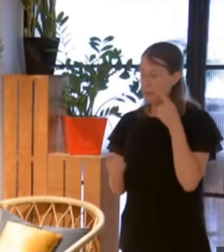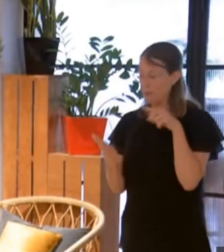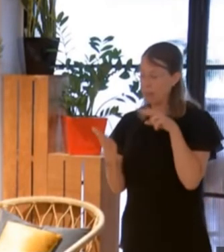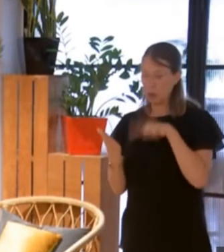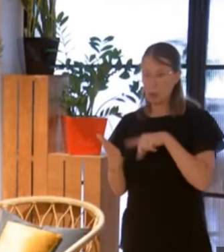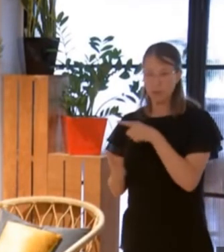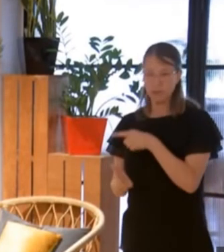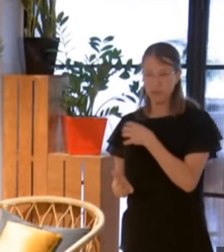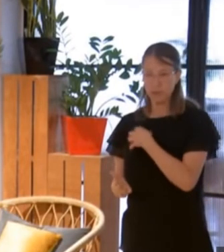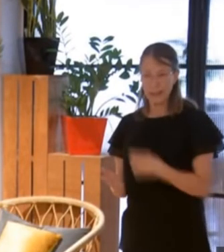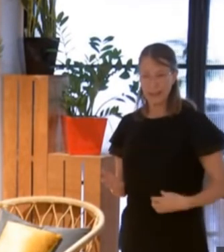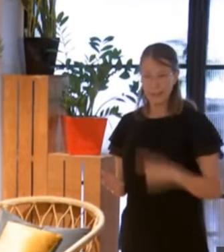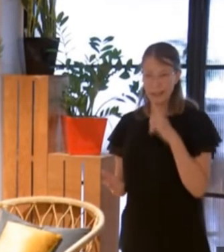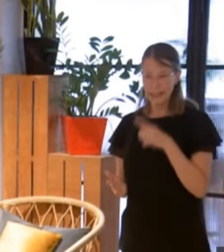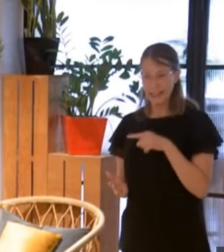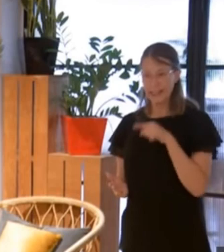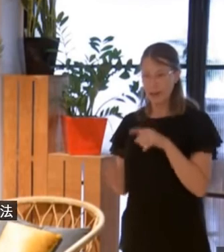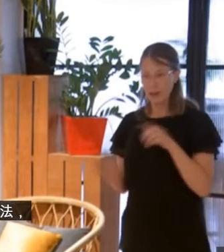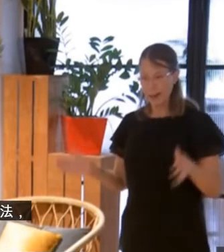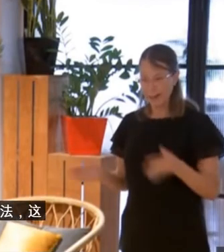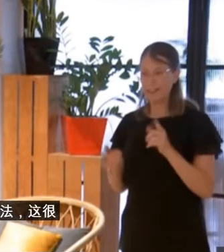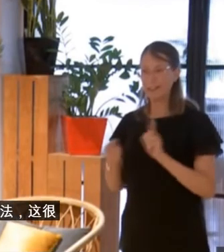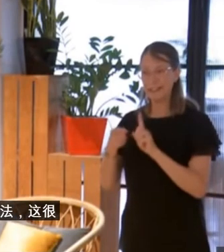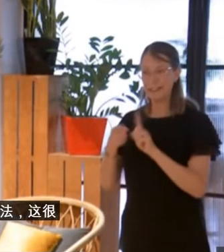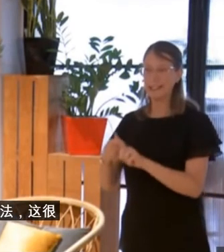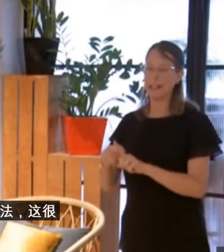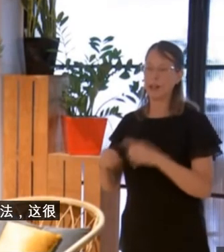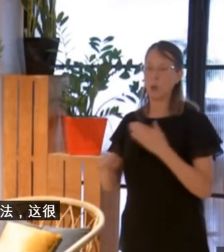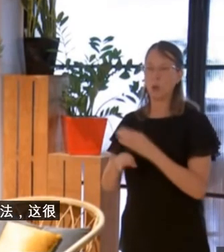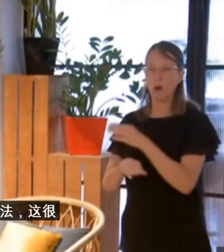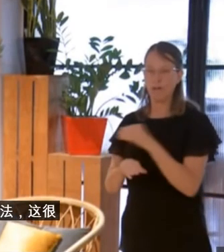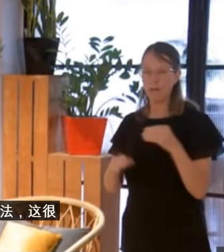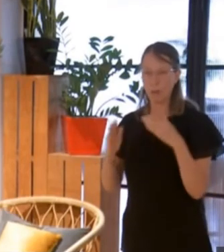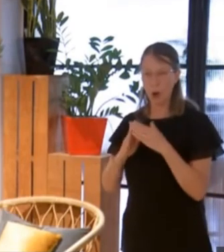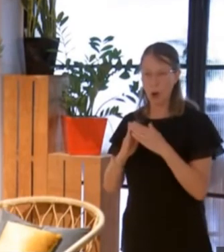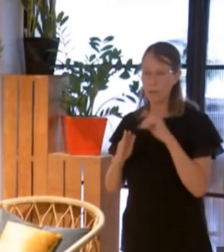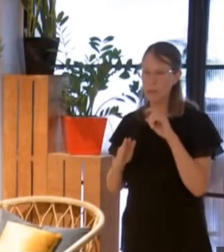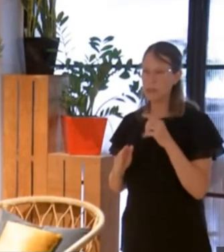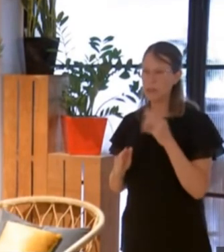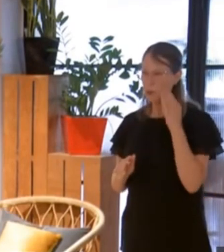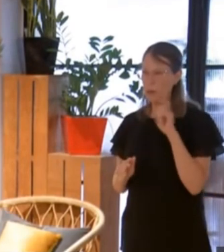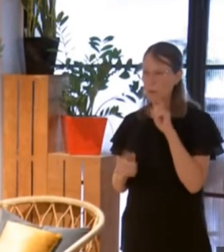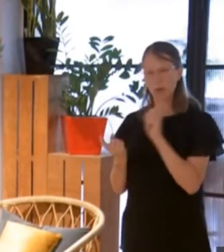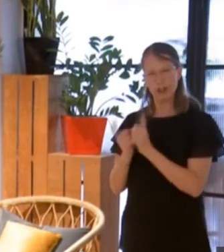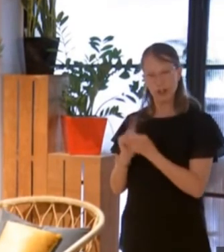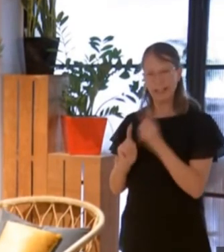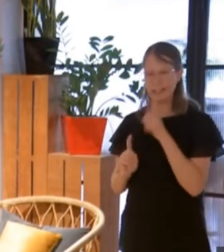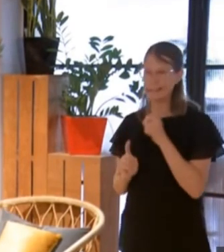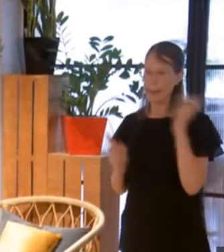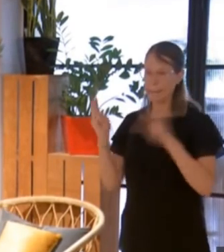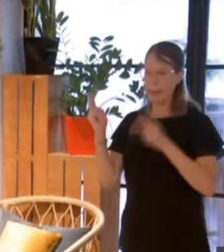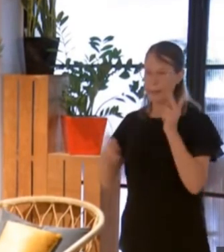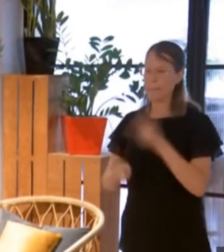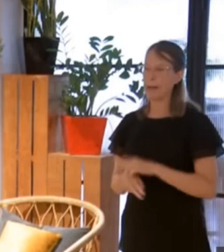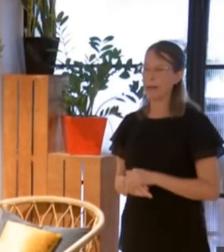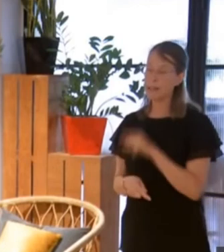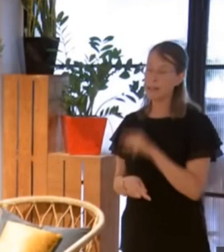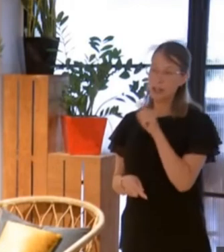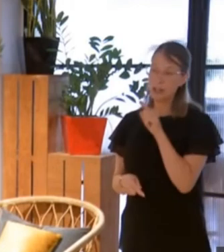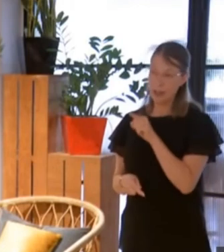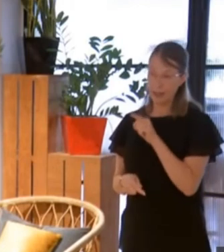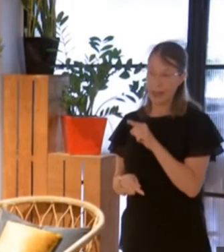release, people are encouraged to continue to work from home where possible. And that's so when will that advice change? Well, that's in place until February